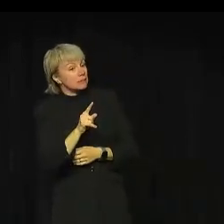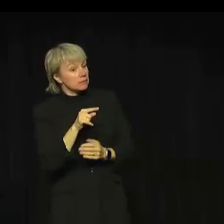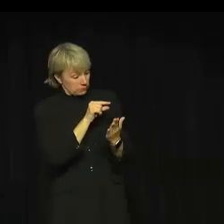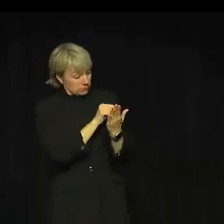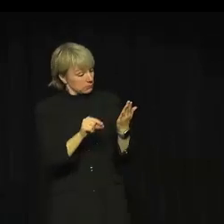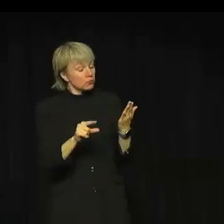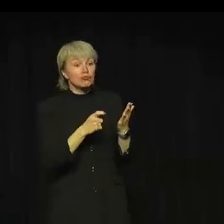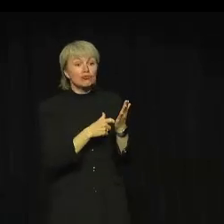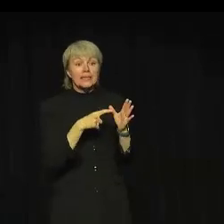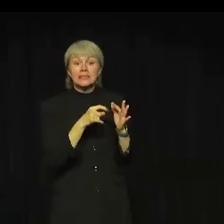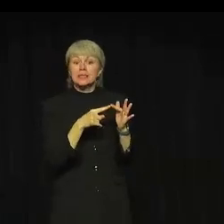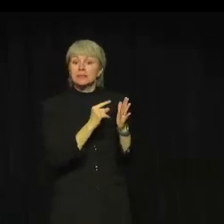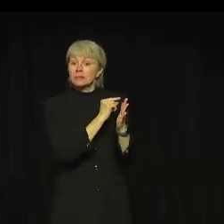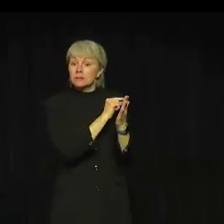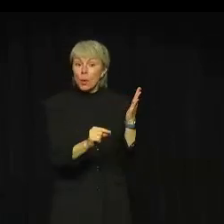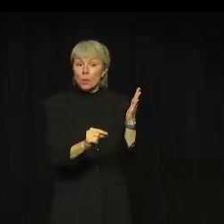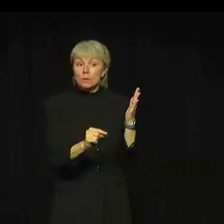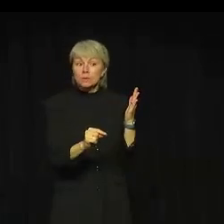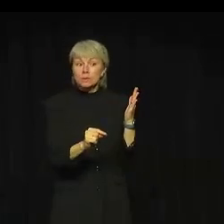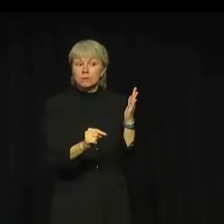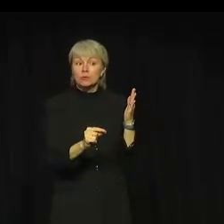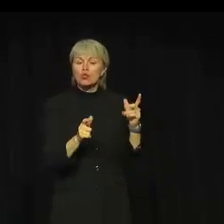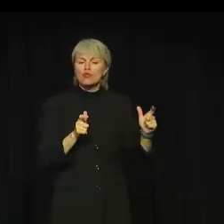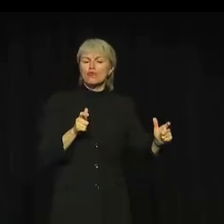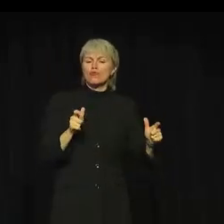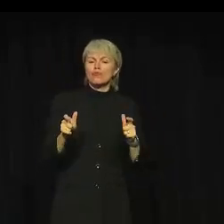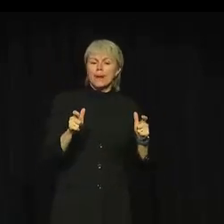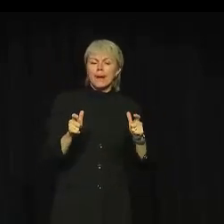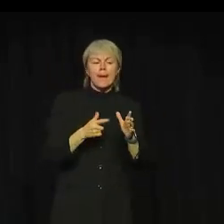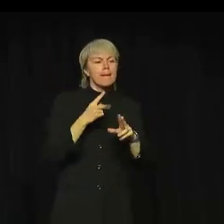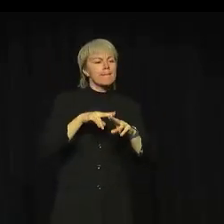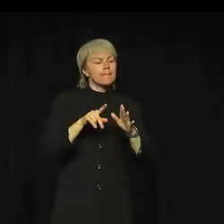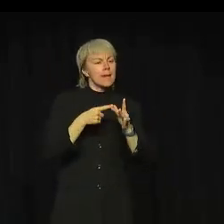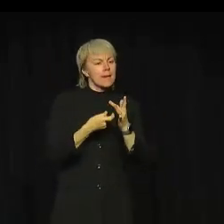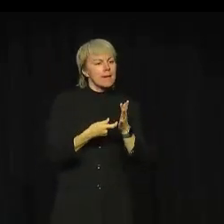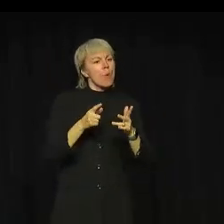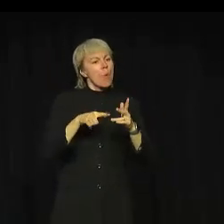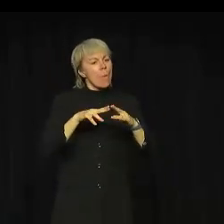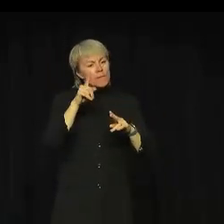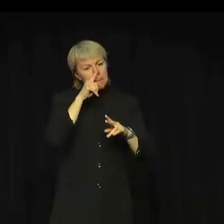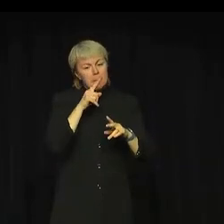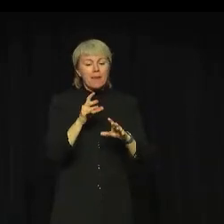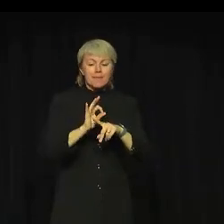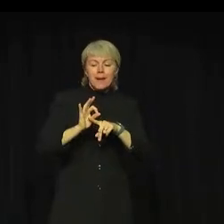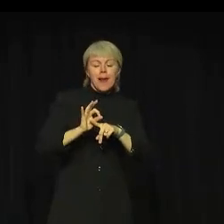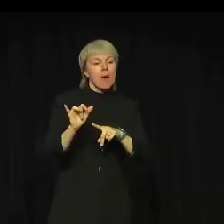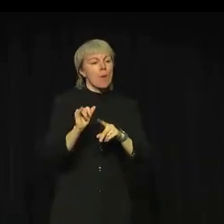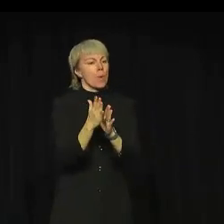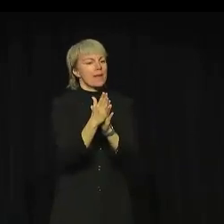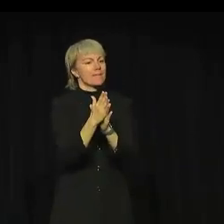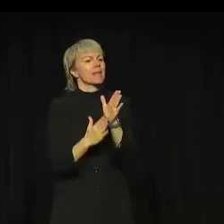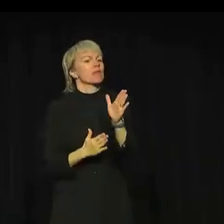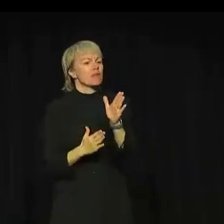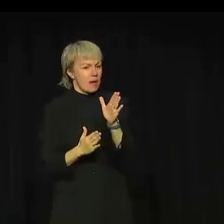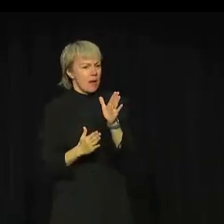quote, to regulate the affairs of people of coloured or inferior races.